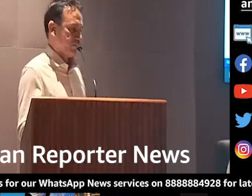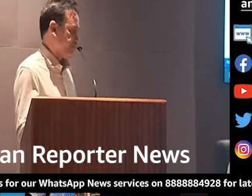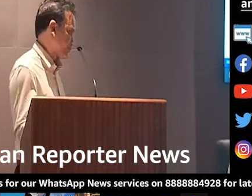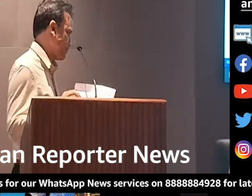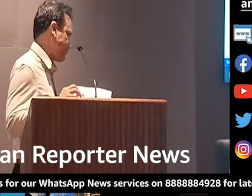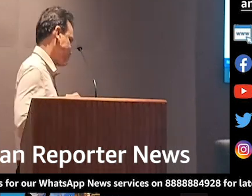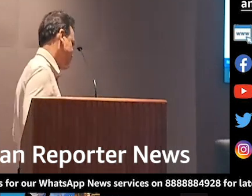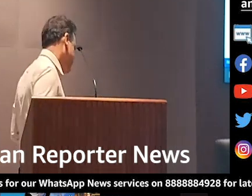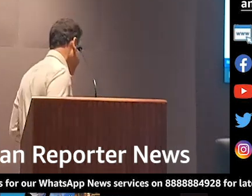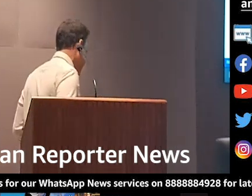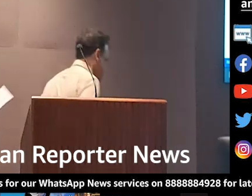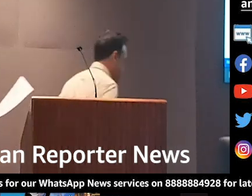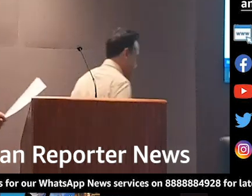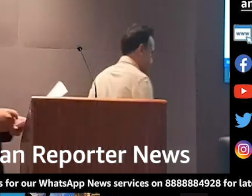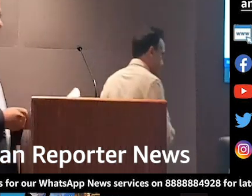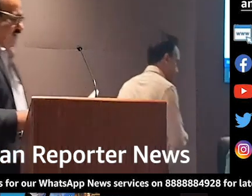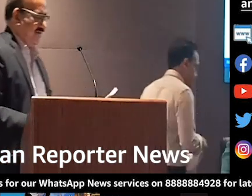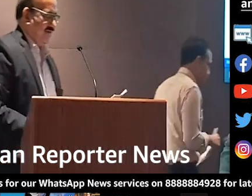much.